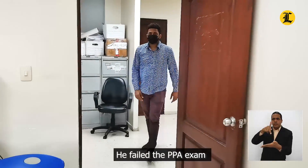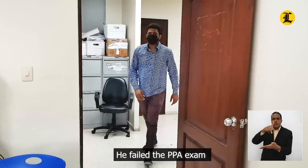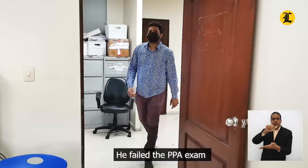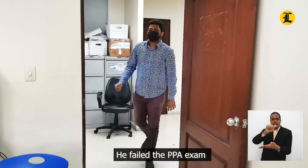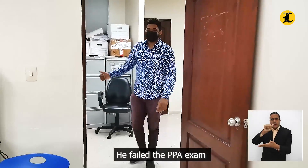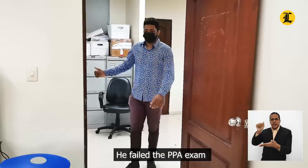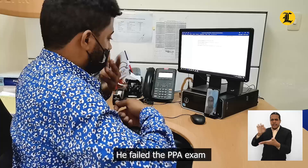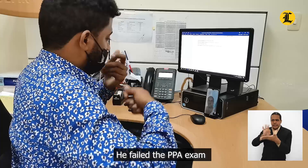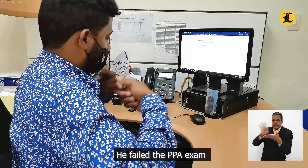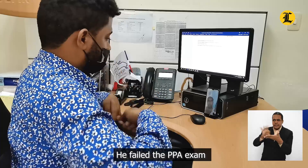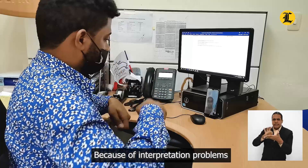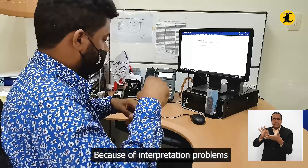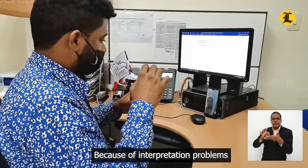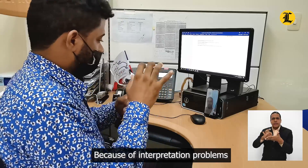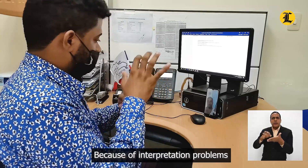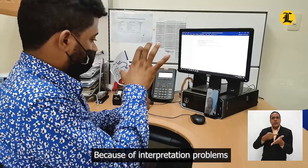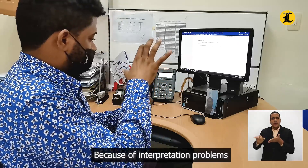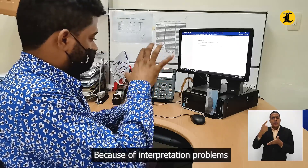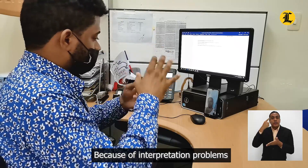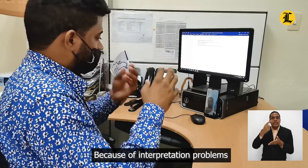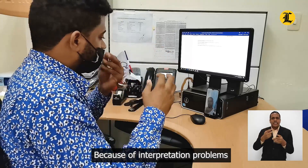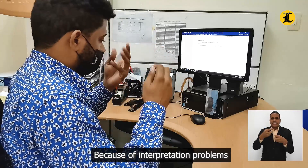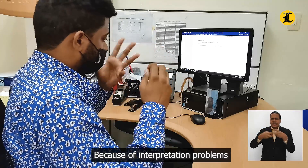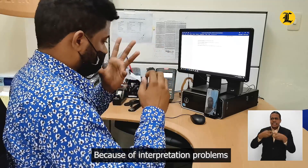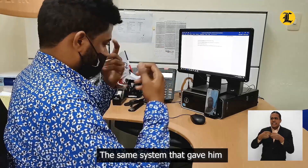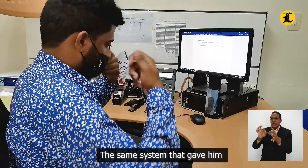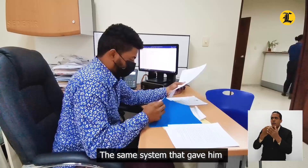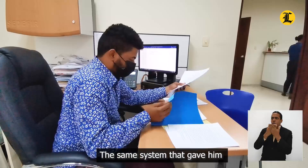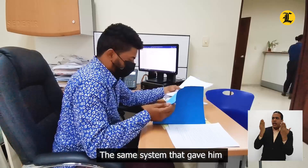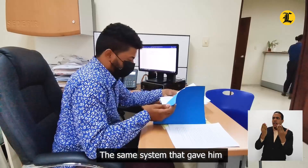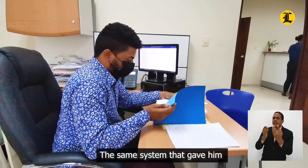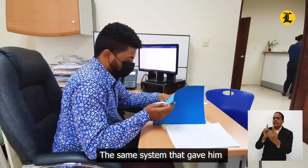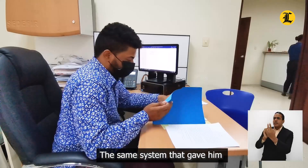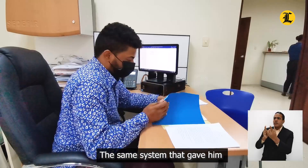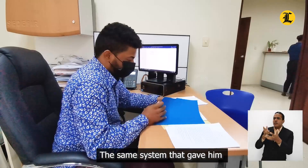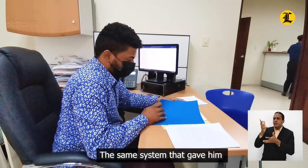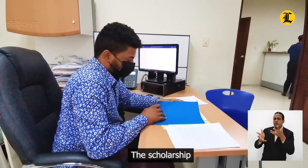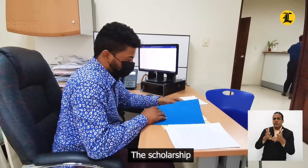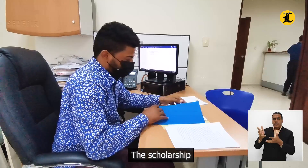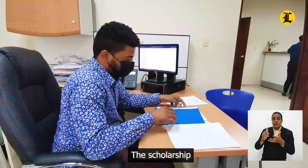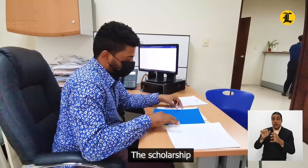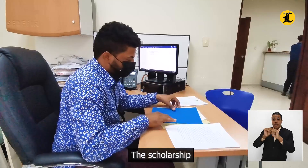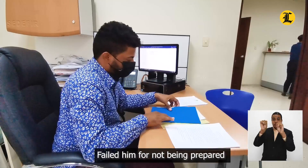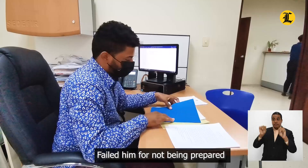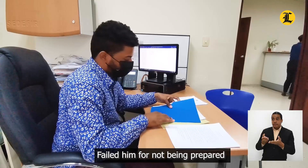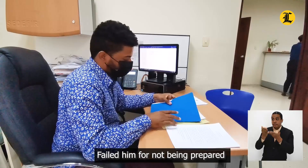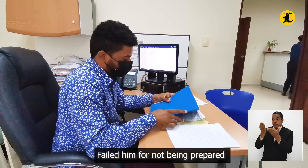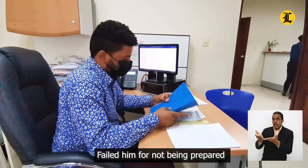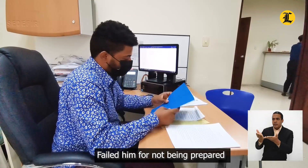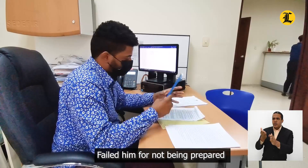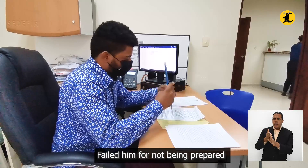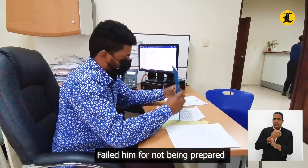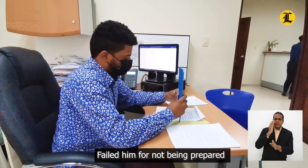he failed the PPA exam for interpretation problems. The same system that gave him the scholarship